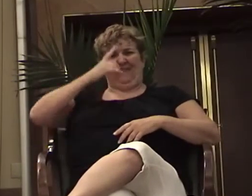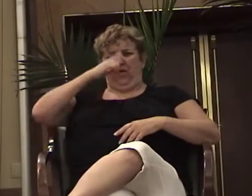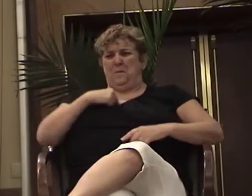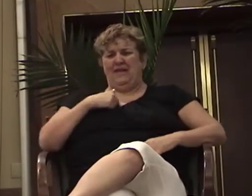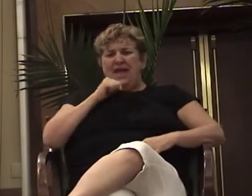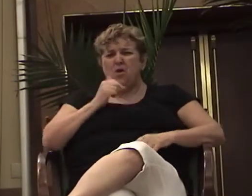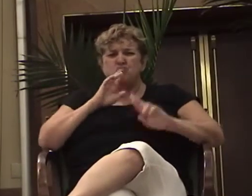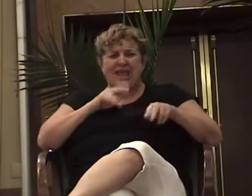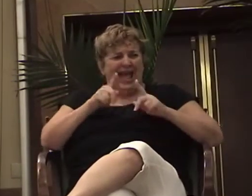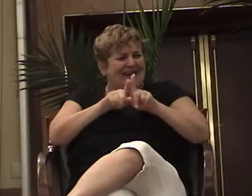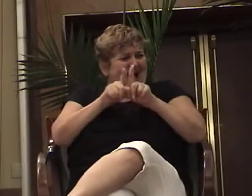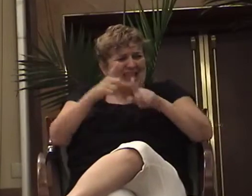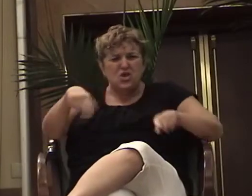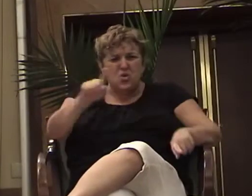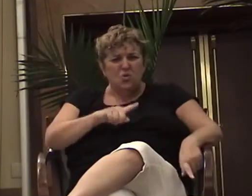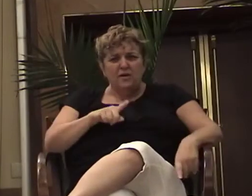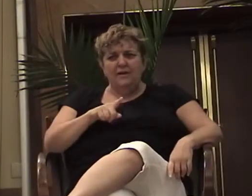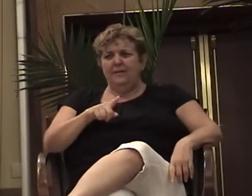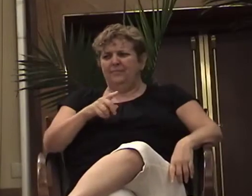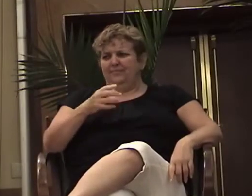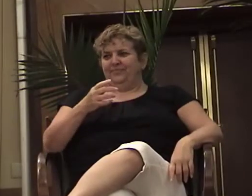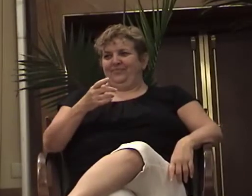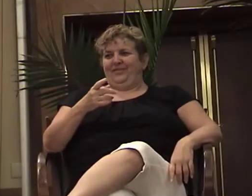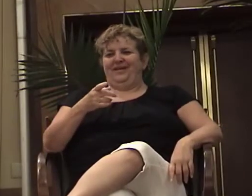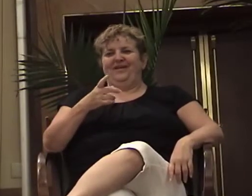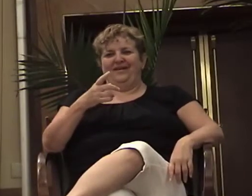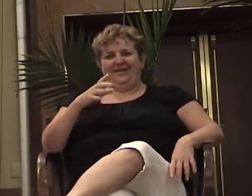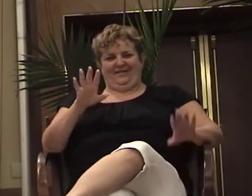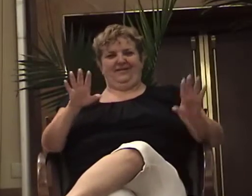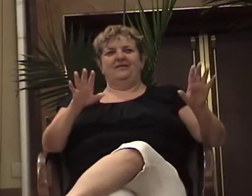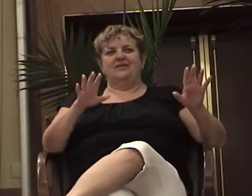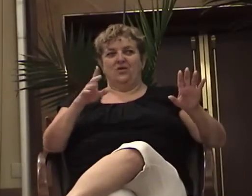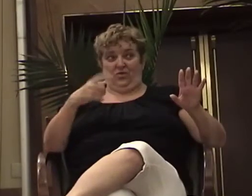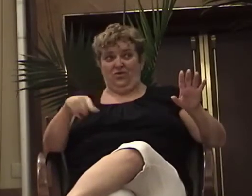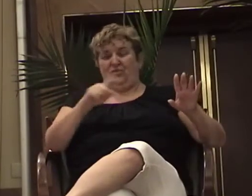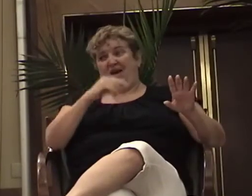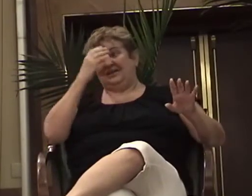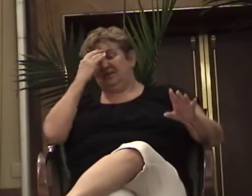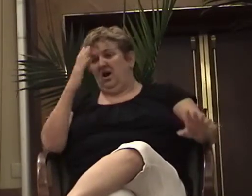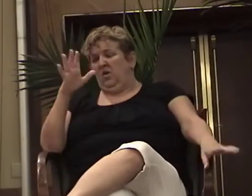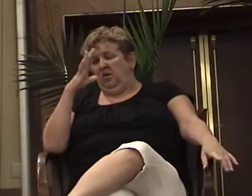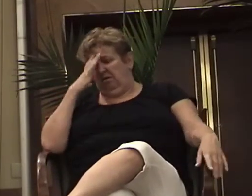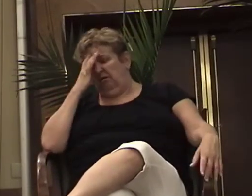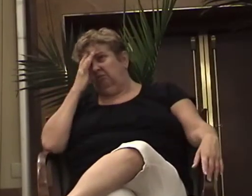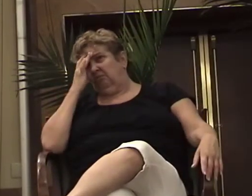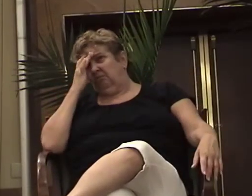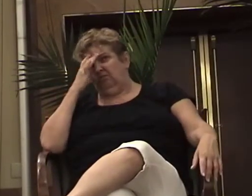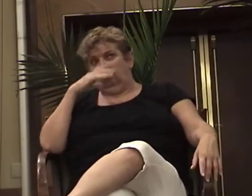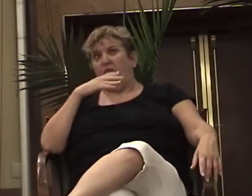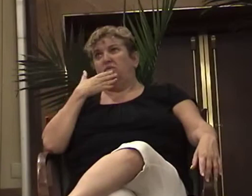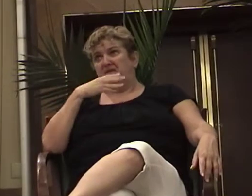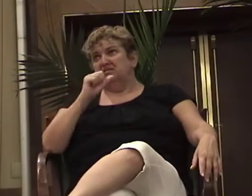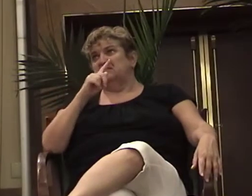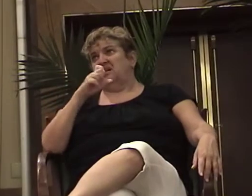Alcoholics Anonymous do I say that, and everybody's like, "Oh, oh yeah." Good stuff, good stuff. Isn't it great?